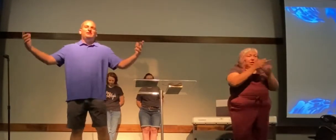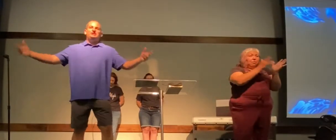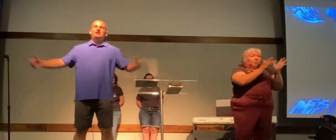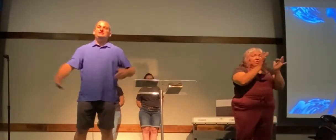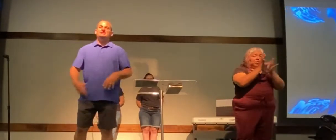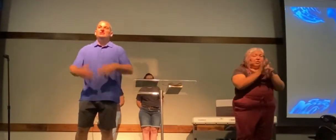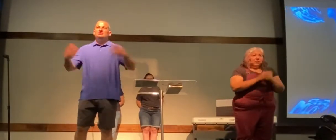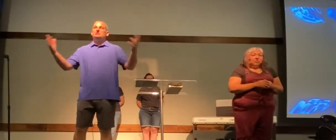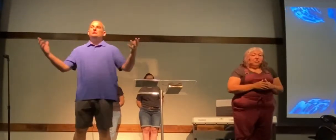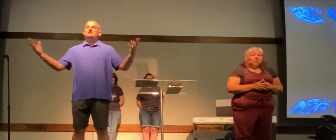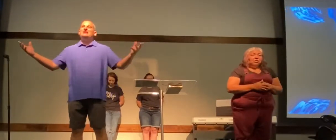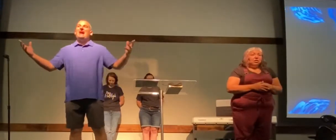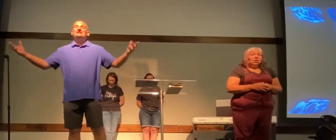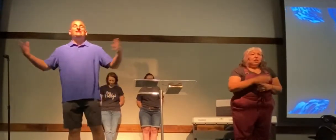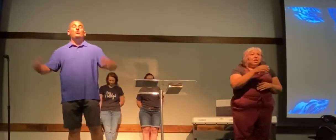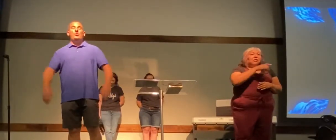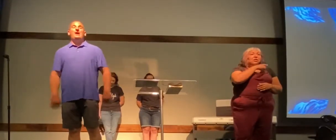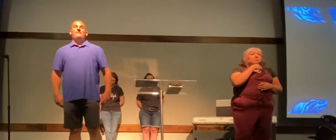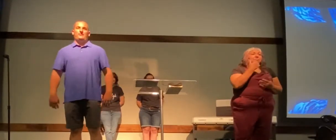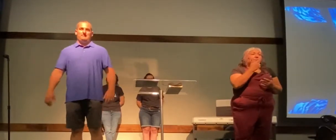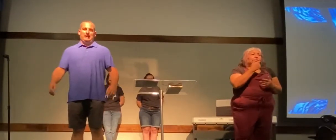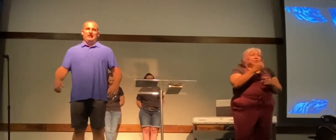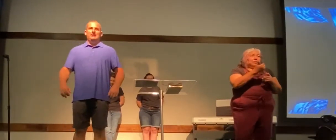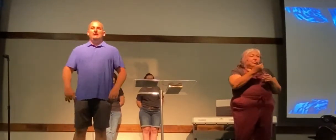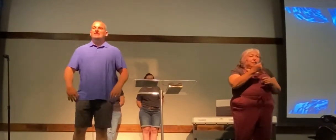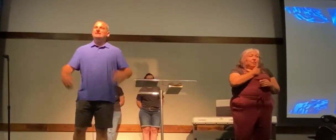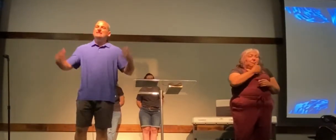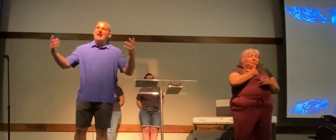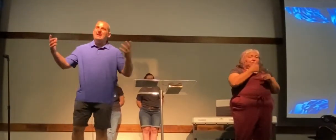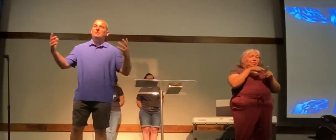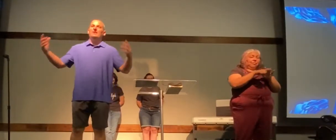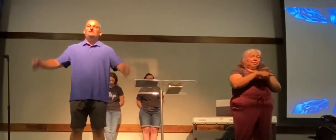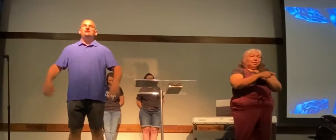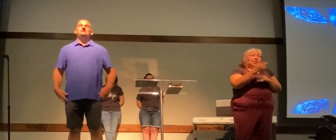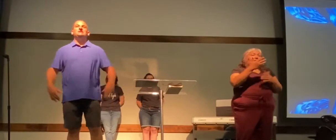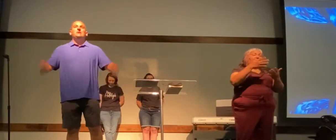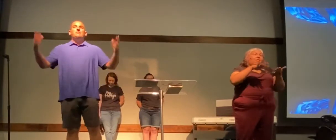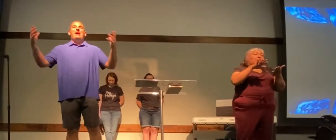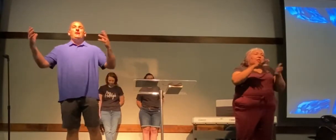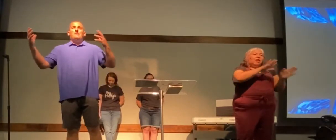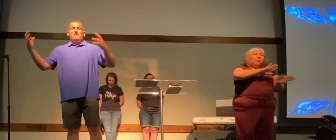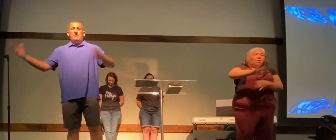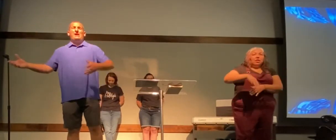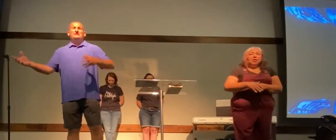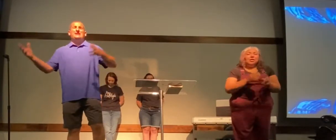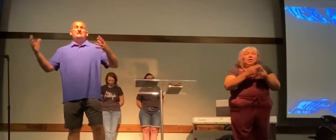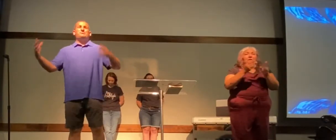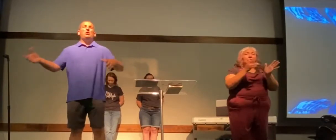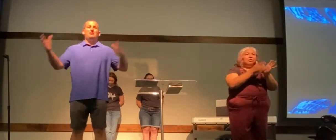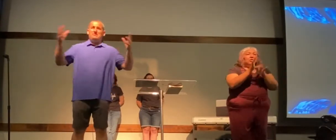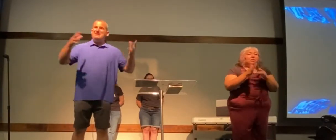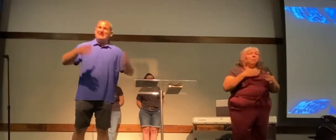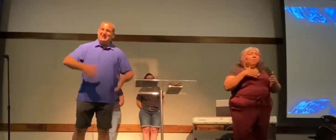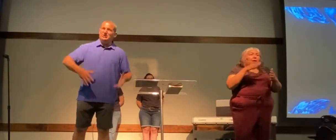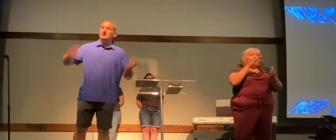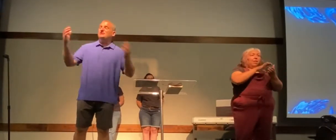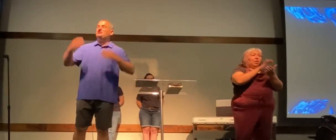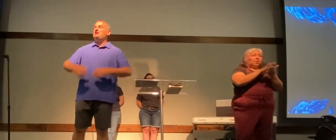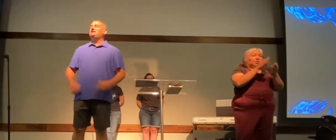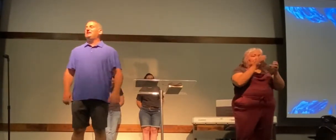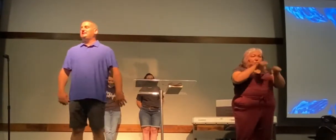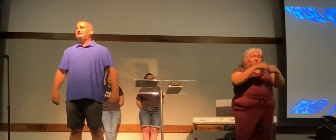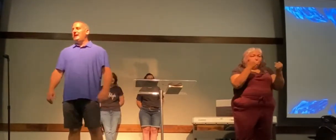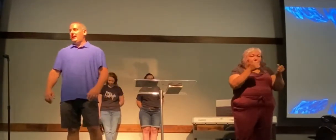of Jesus, suicide, get away from me. In the name of Jesus, my marriage that is broken, be healed